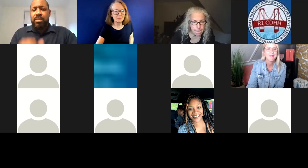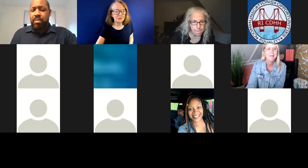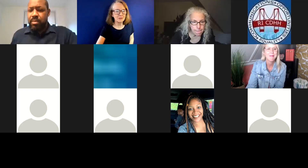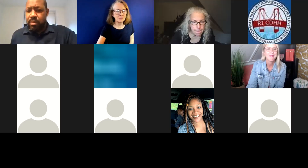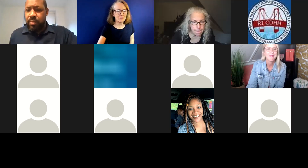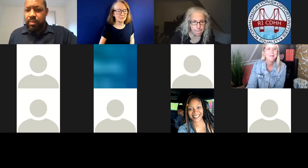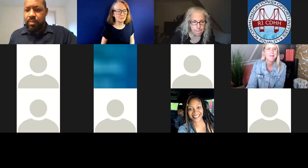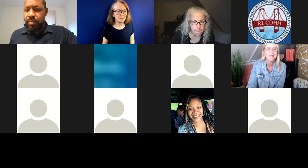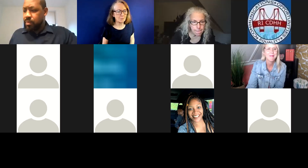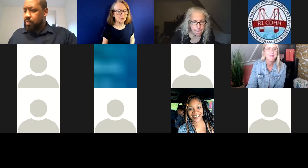Huh, okay.